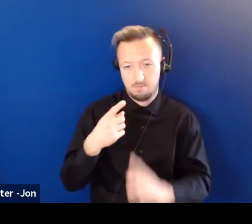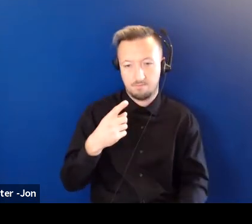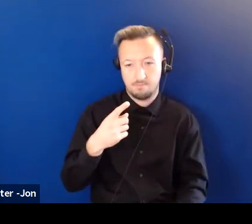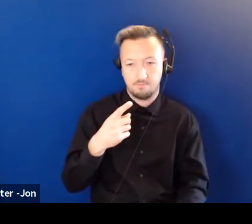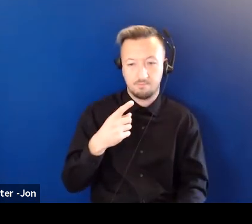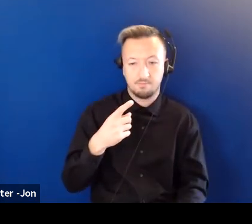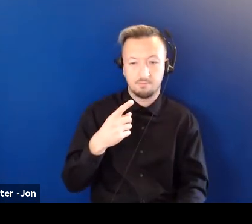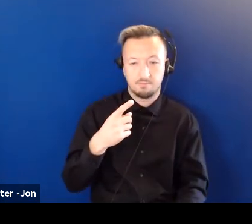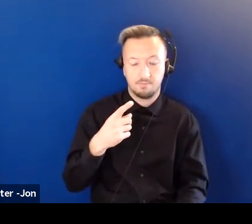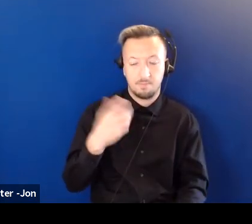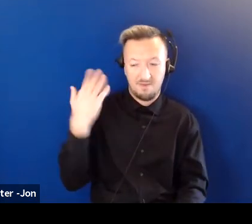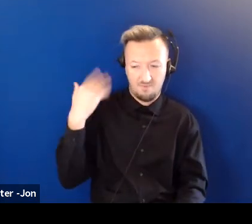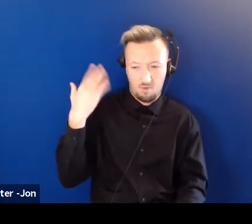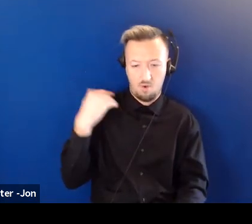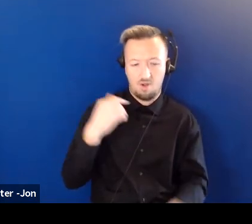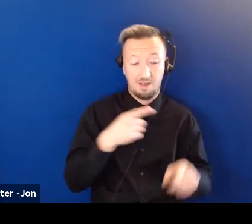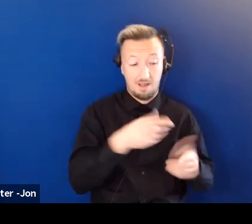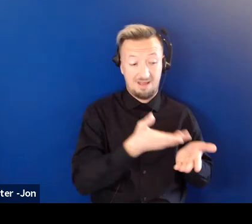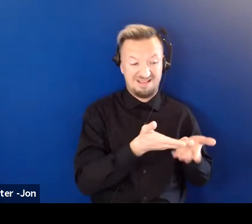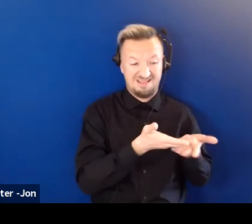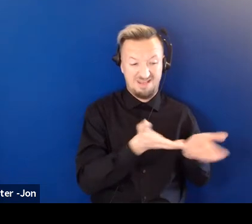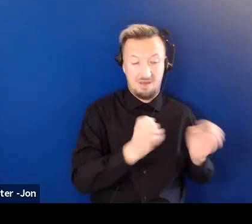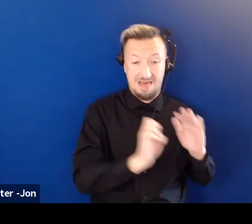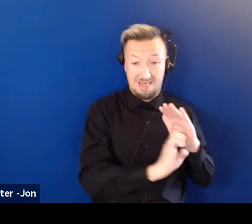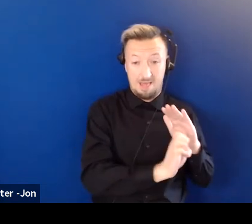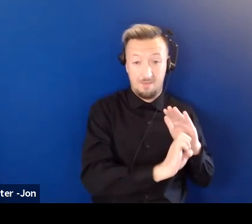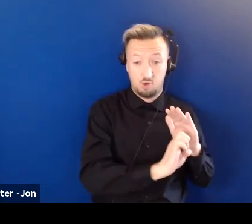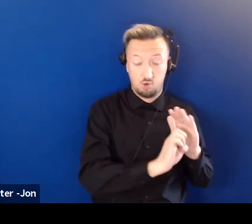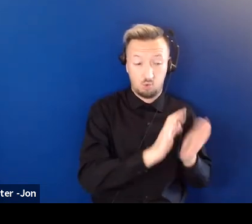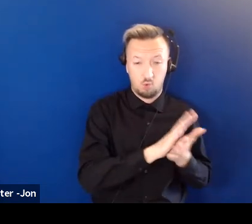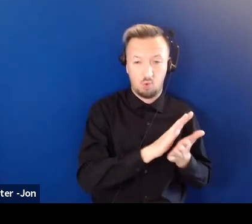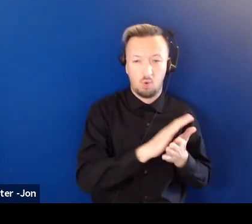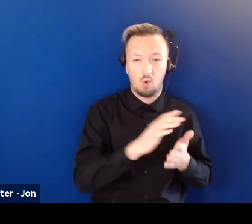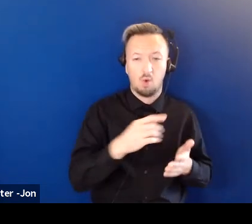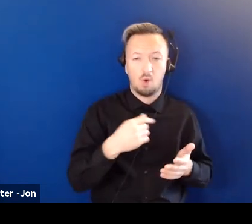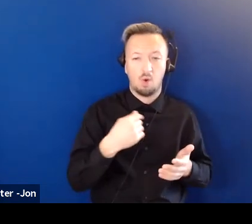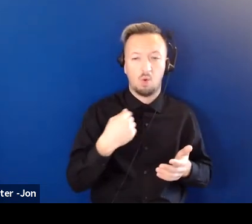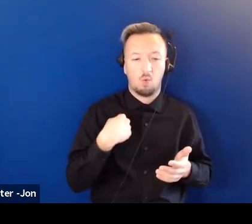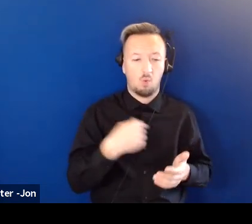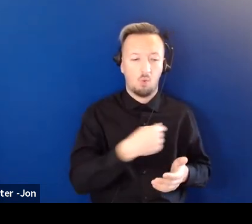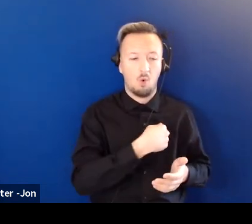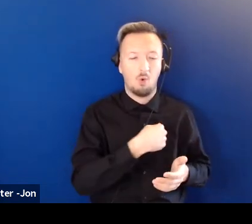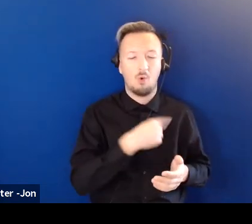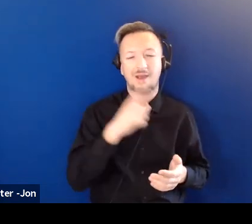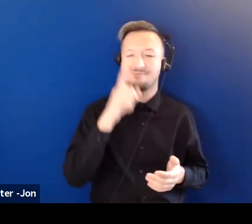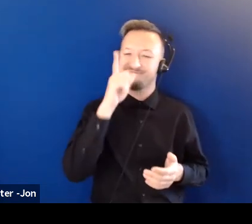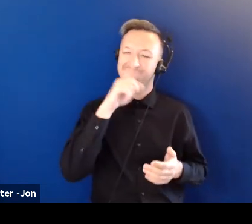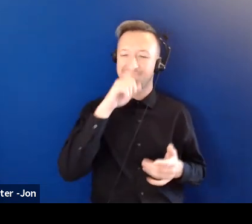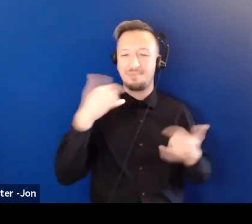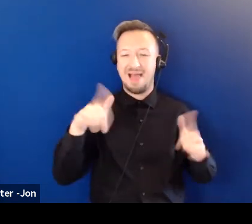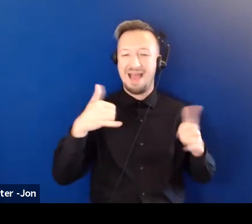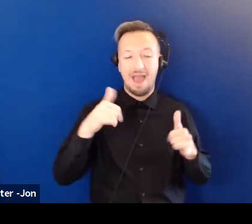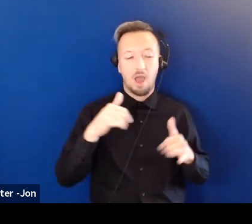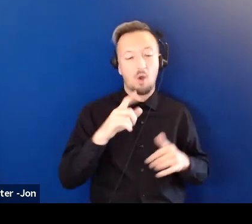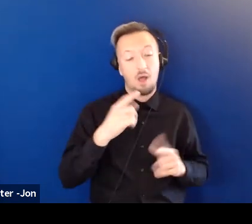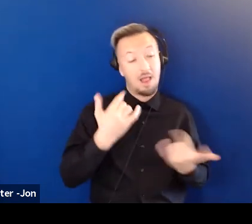elementary school age youth is we pretend that we're going to a disability pride parade. And so